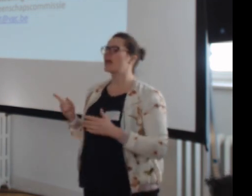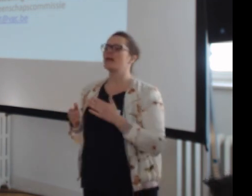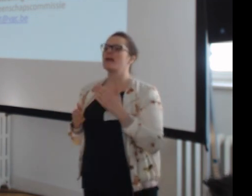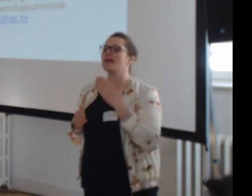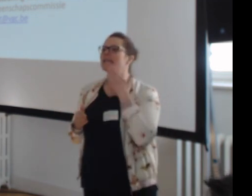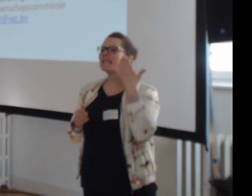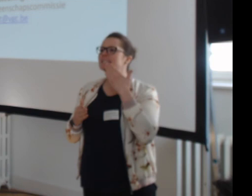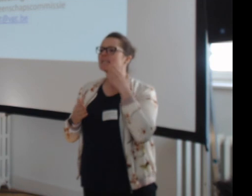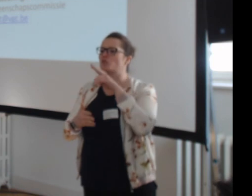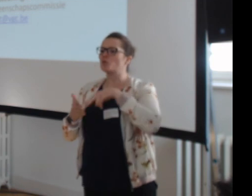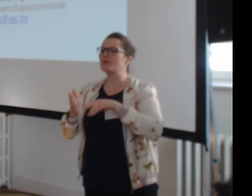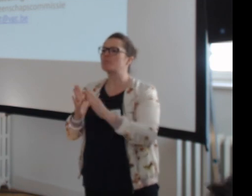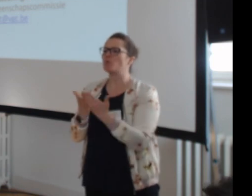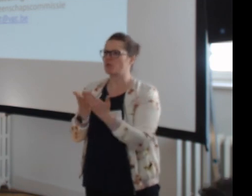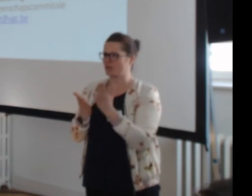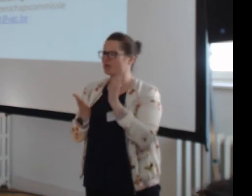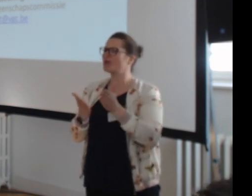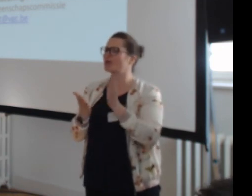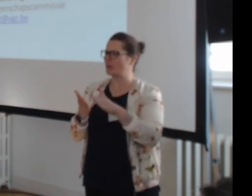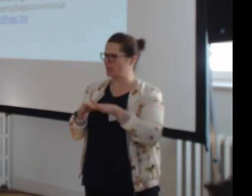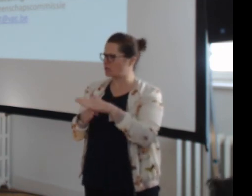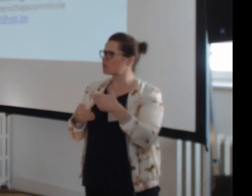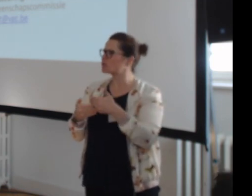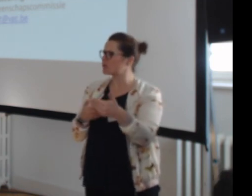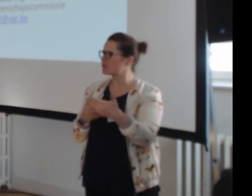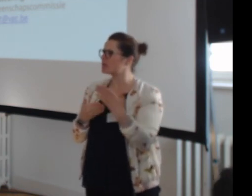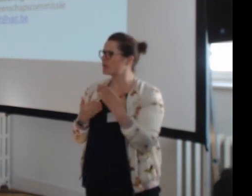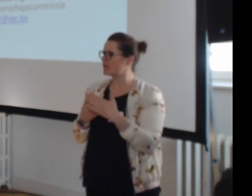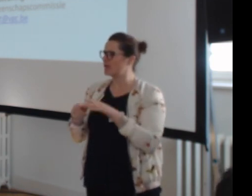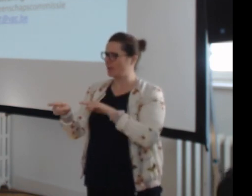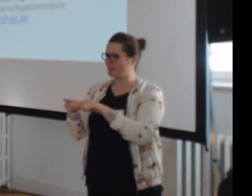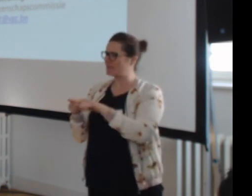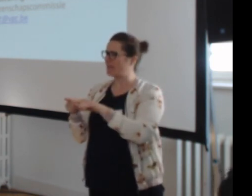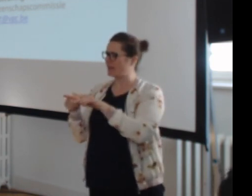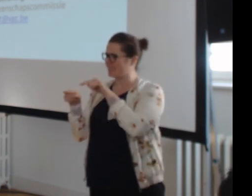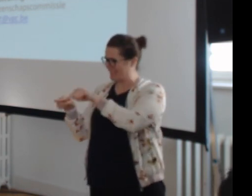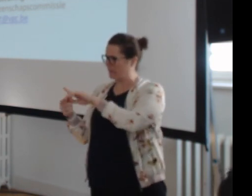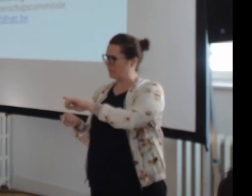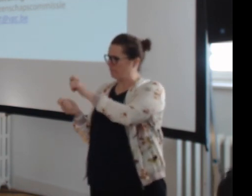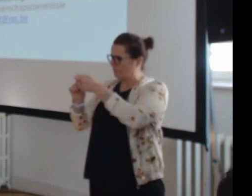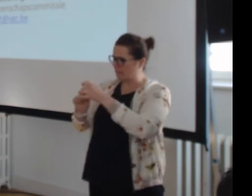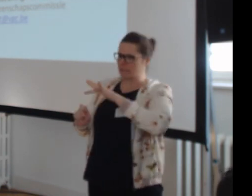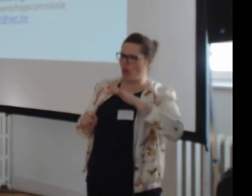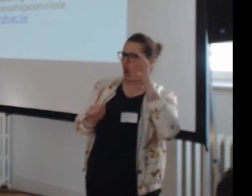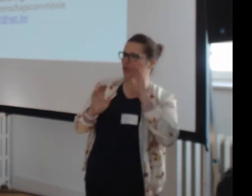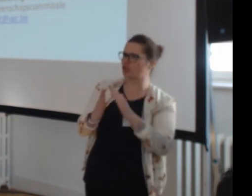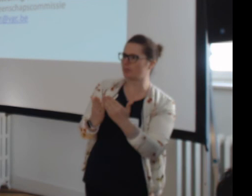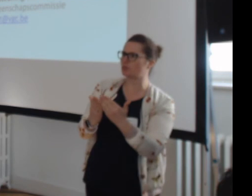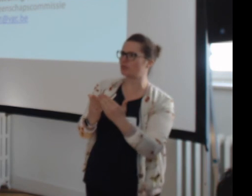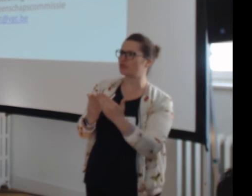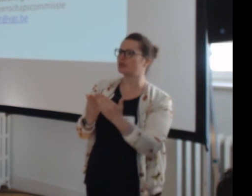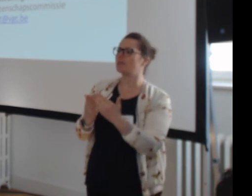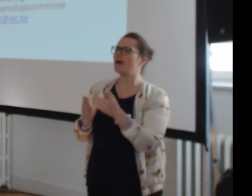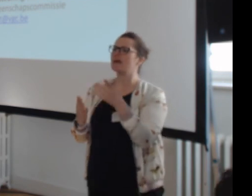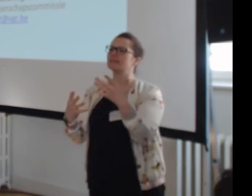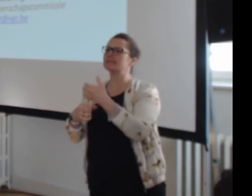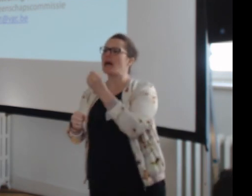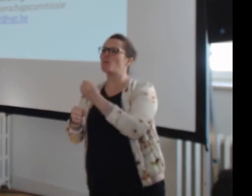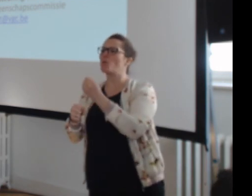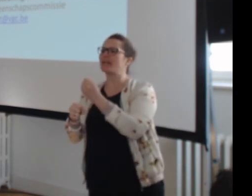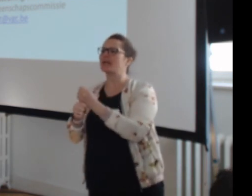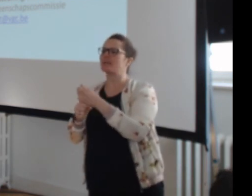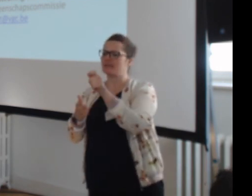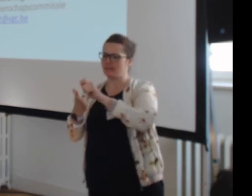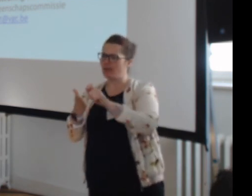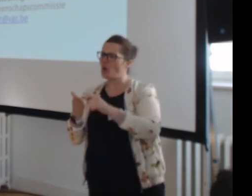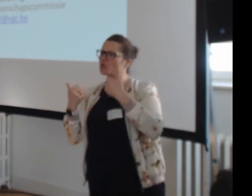easy-to-read books to transform them into DAISY, but it was with the cooperation of the authors